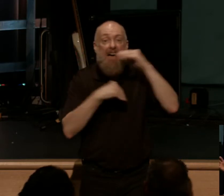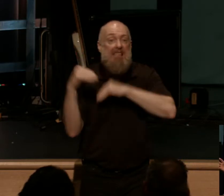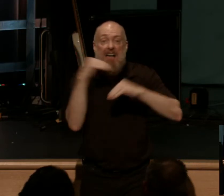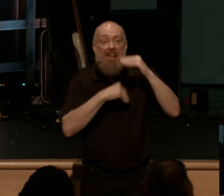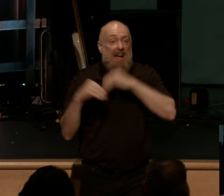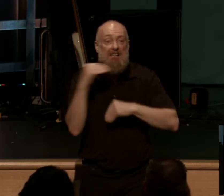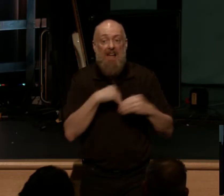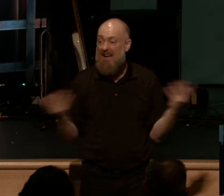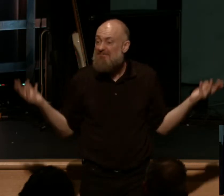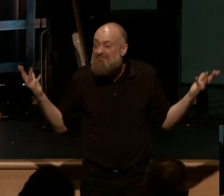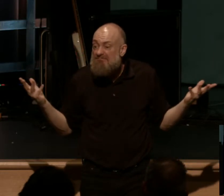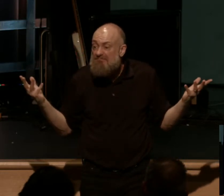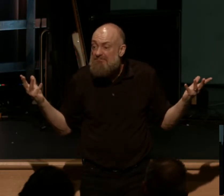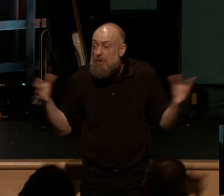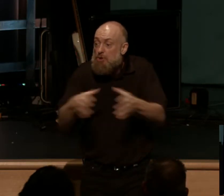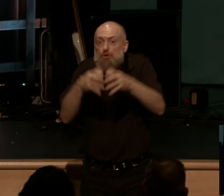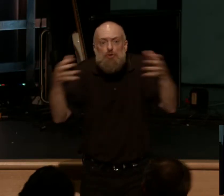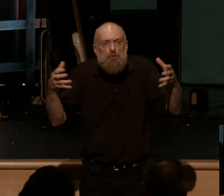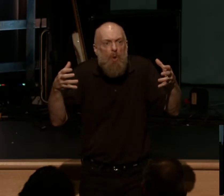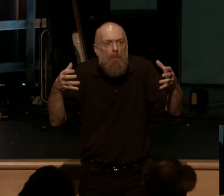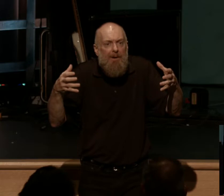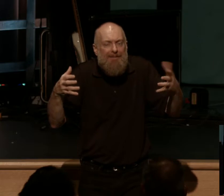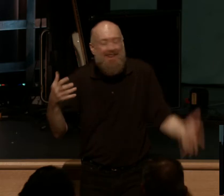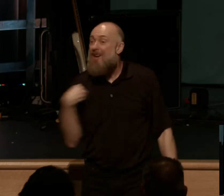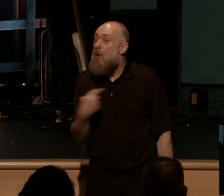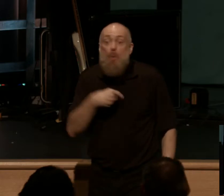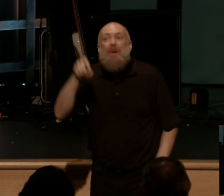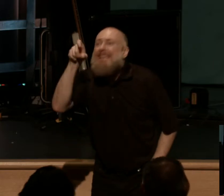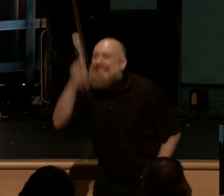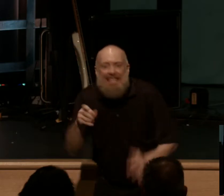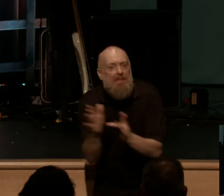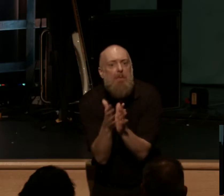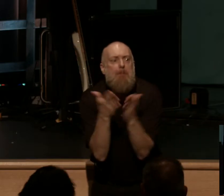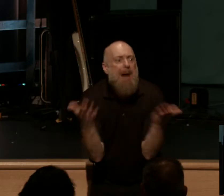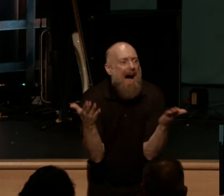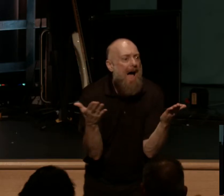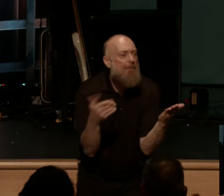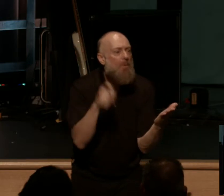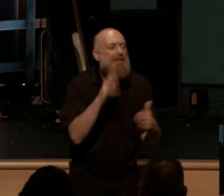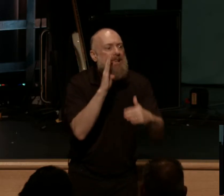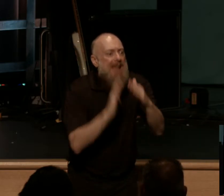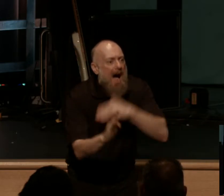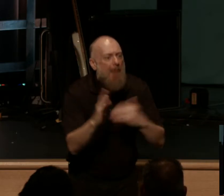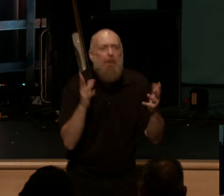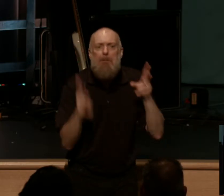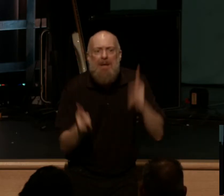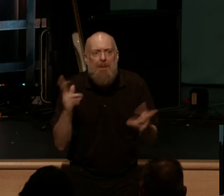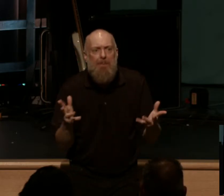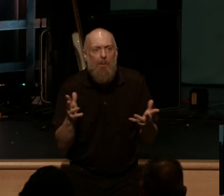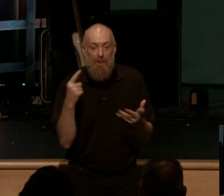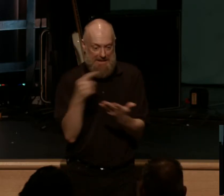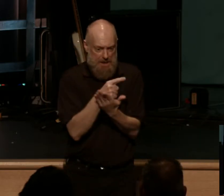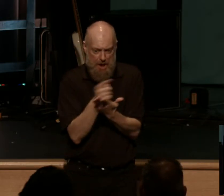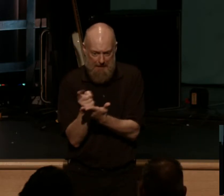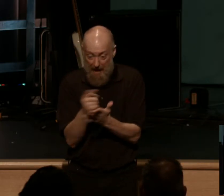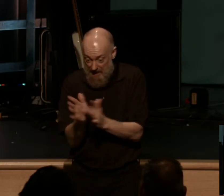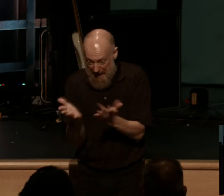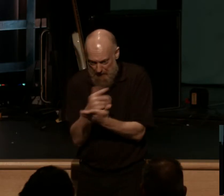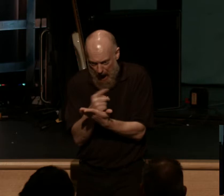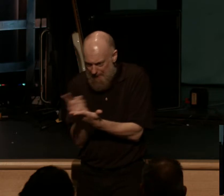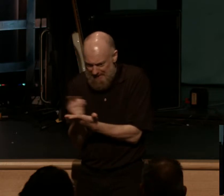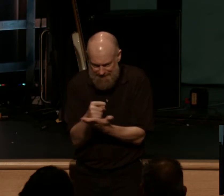there ever been a time where so much we need book open, humble heart, spirit filled, lead us, Lord, compass in hand, let's